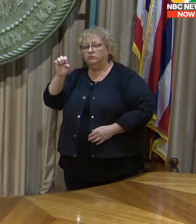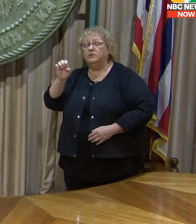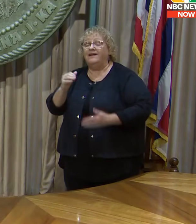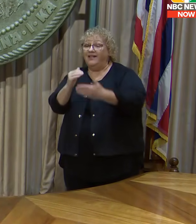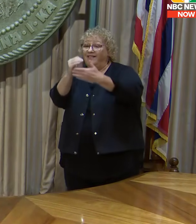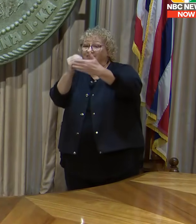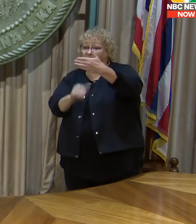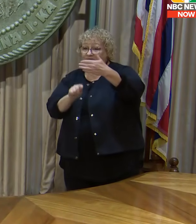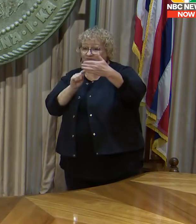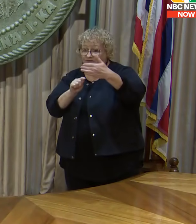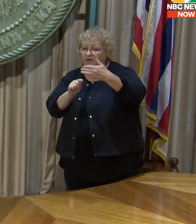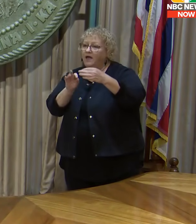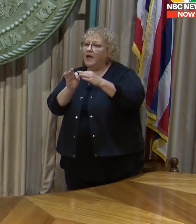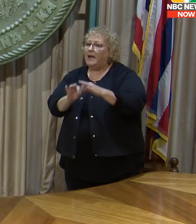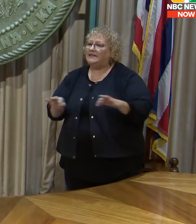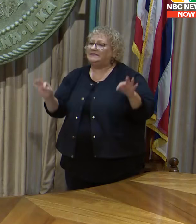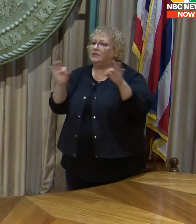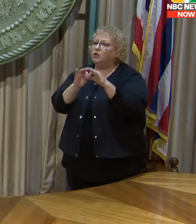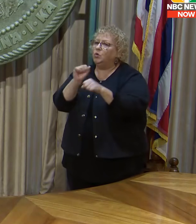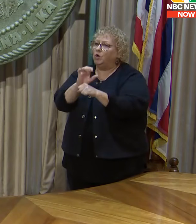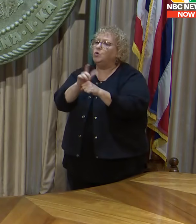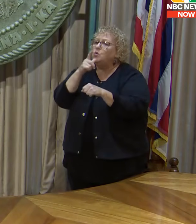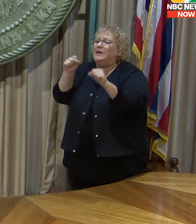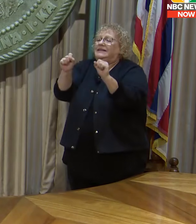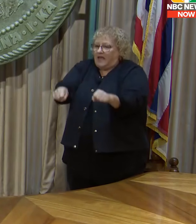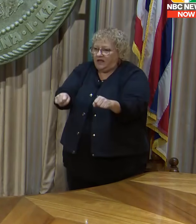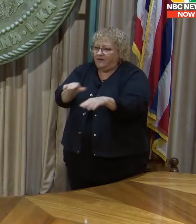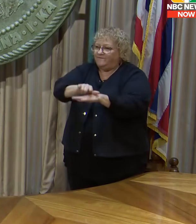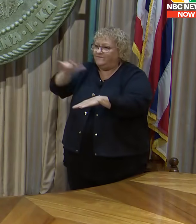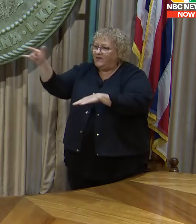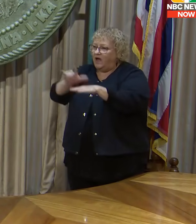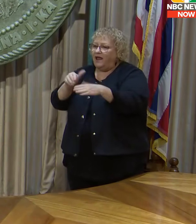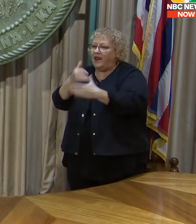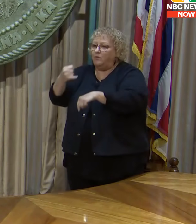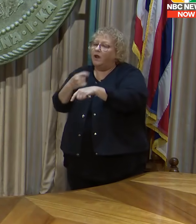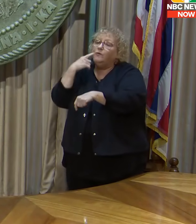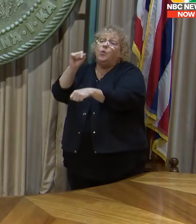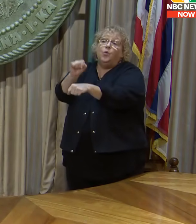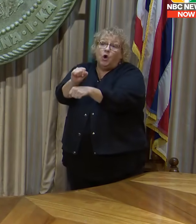that was generated by the federal government